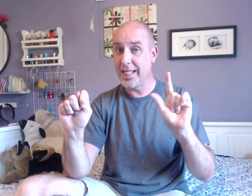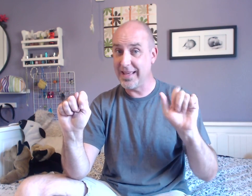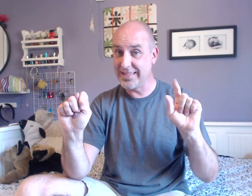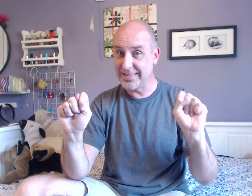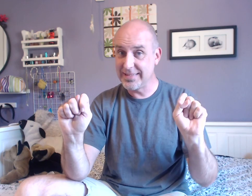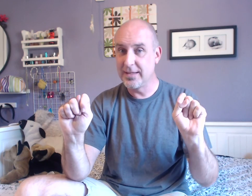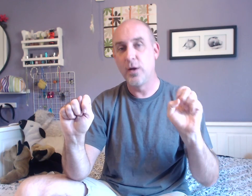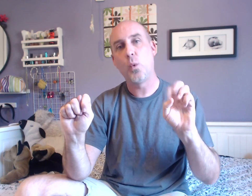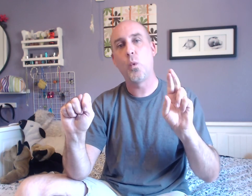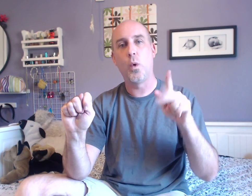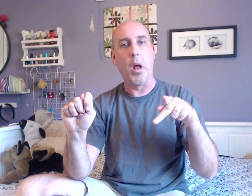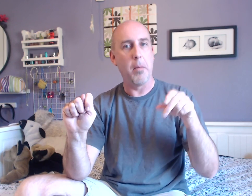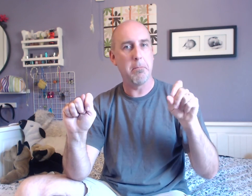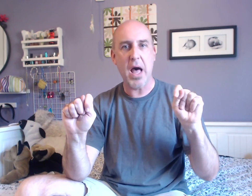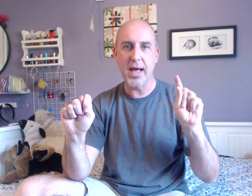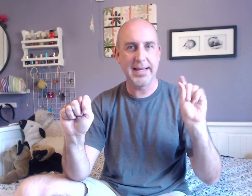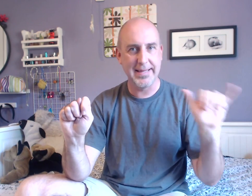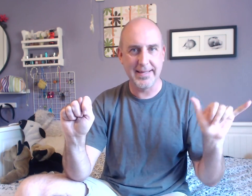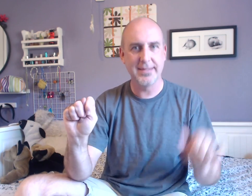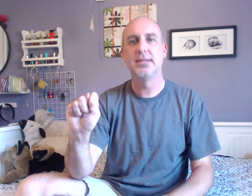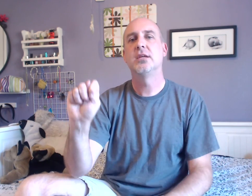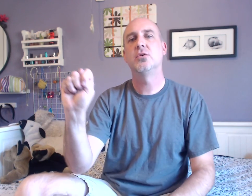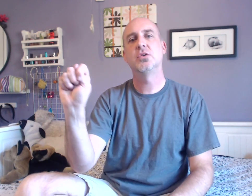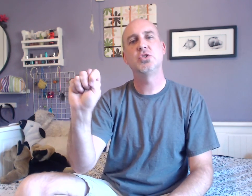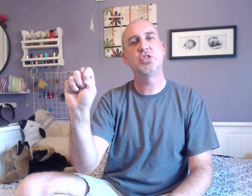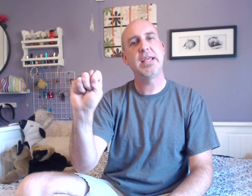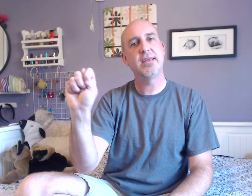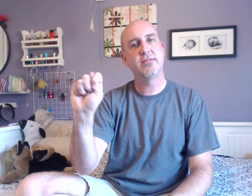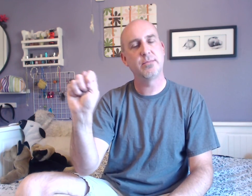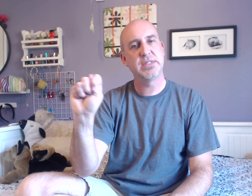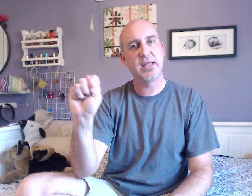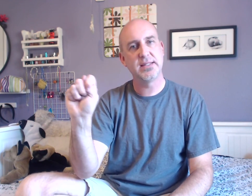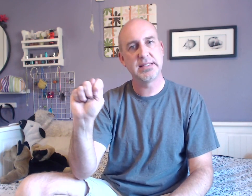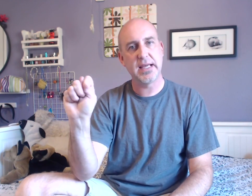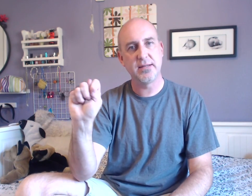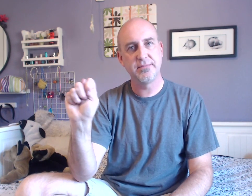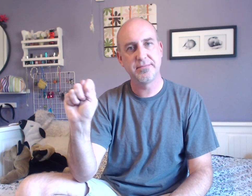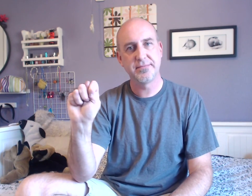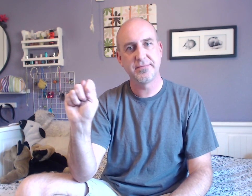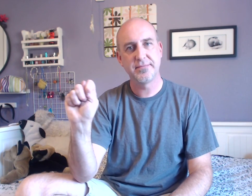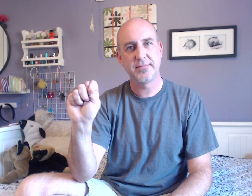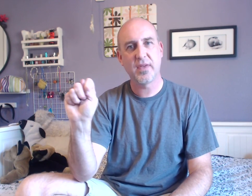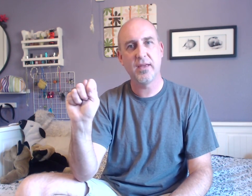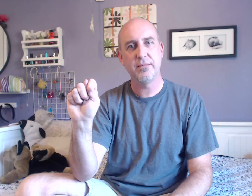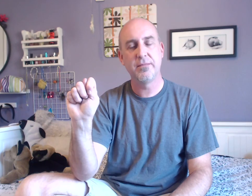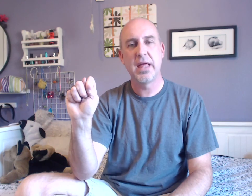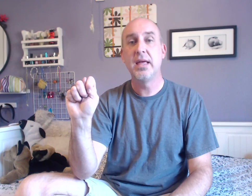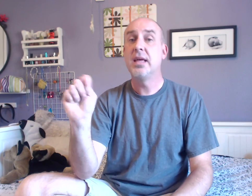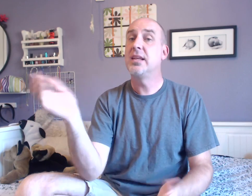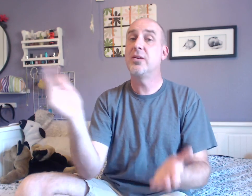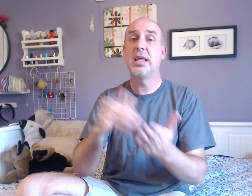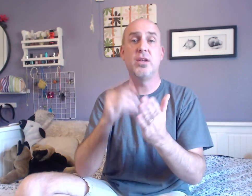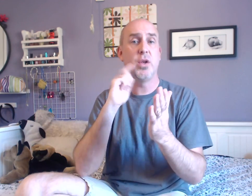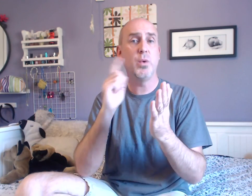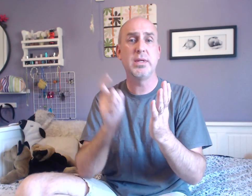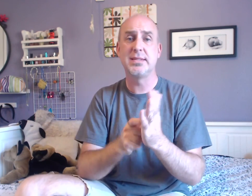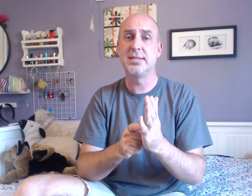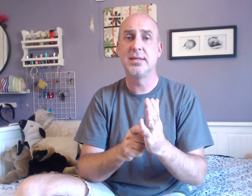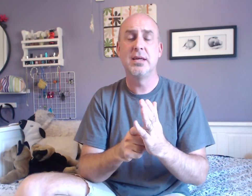toilet, or potty, you're going to shake it from side to side. Okay. Now again, notice that